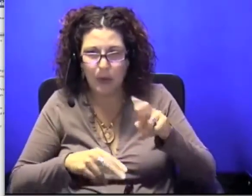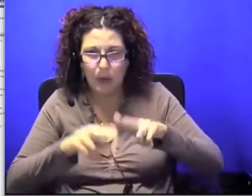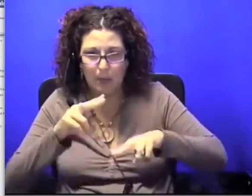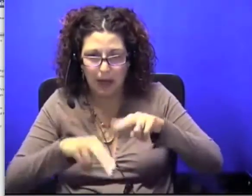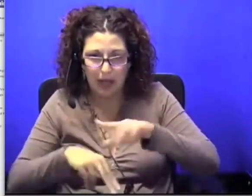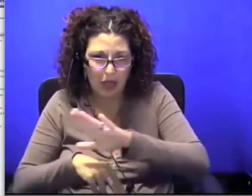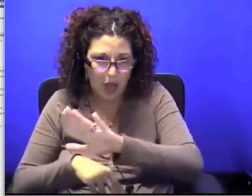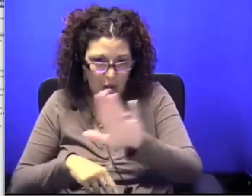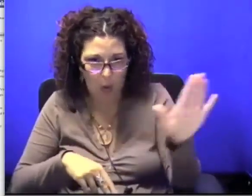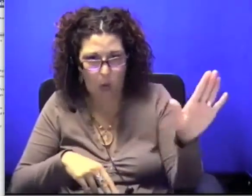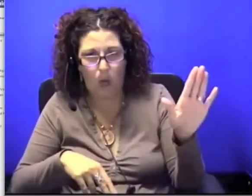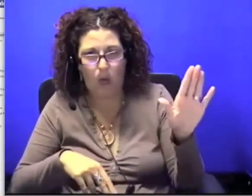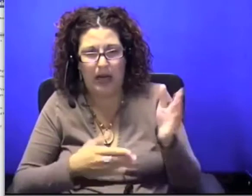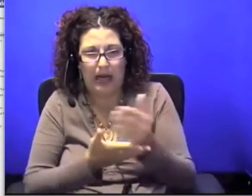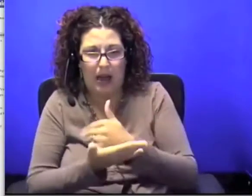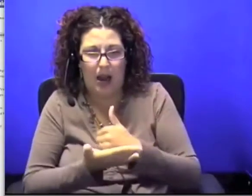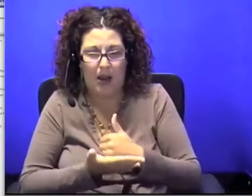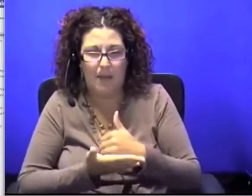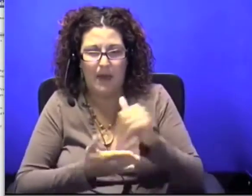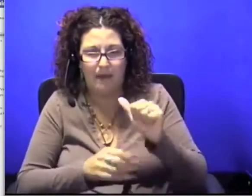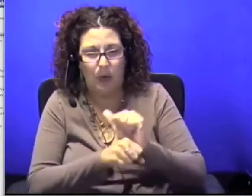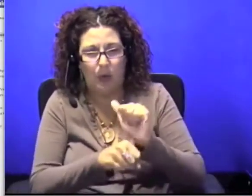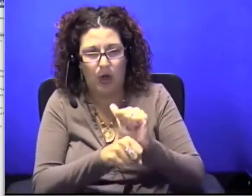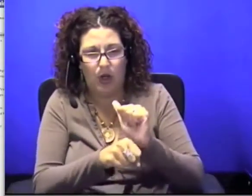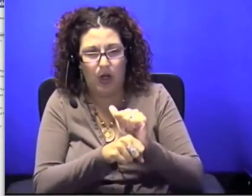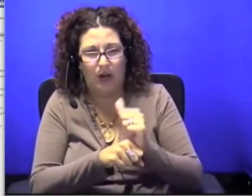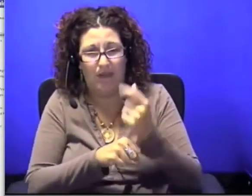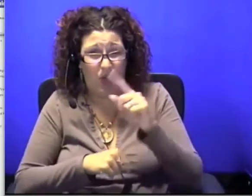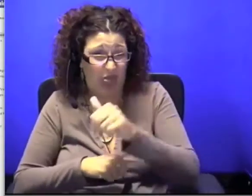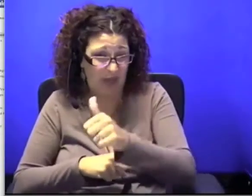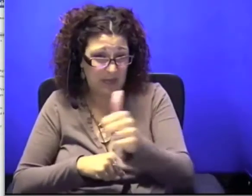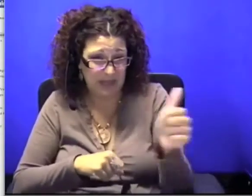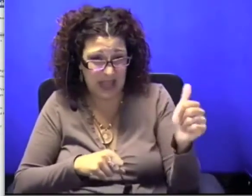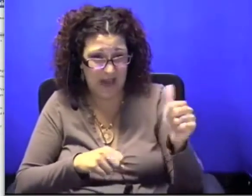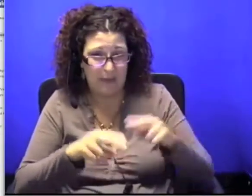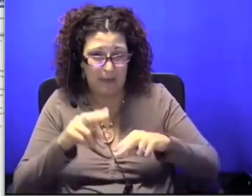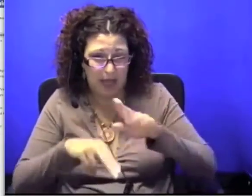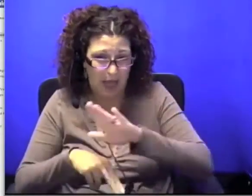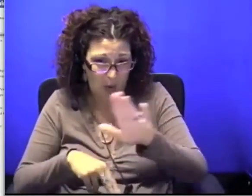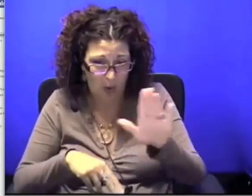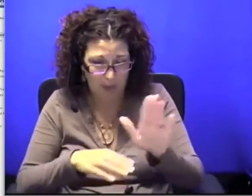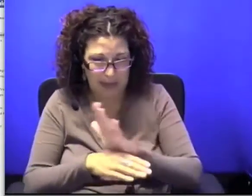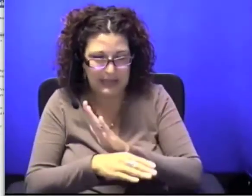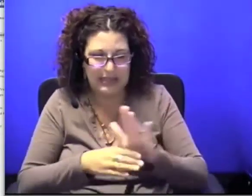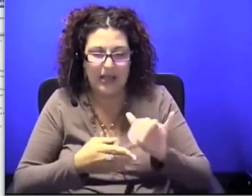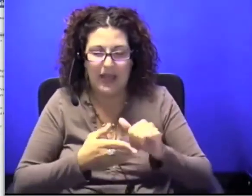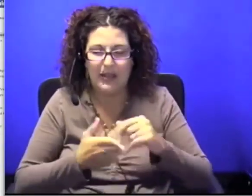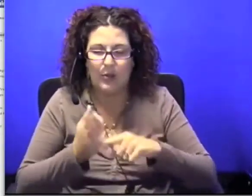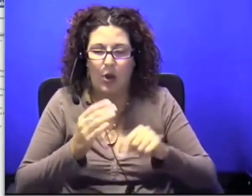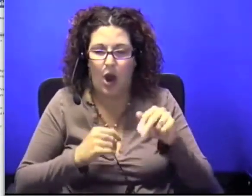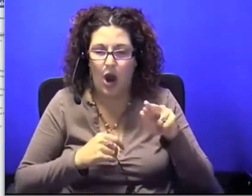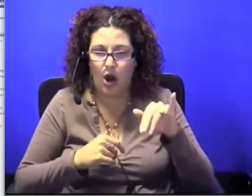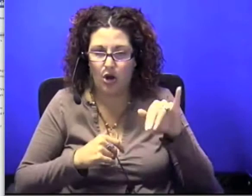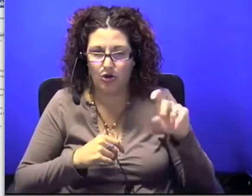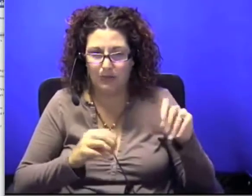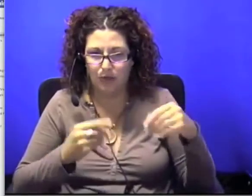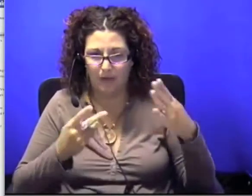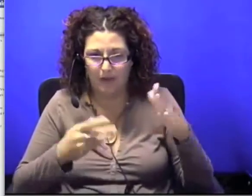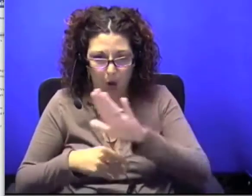have to be able to build their own stream of income. They have to be able to work and build their own business. And that's what RX provides for you, your